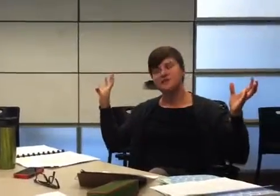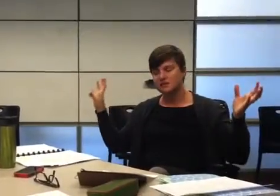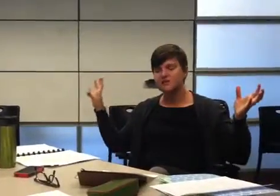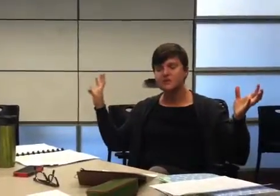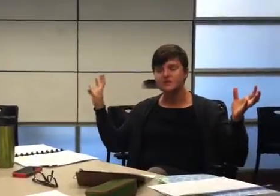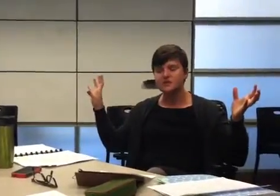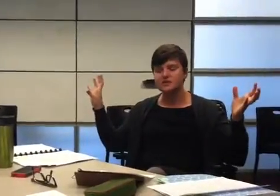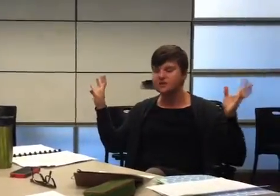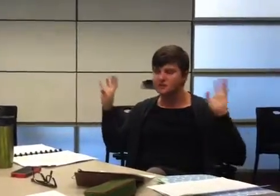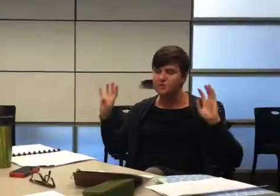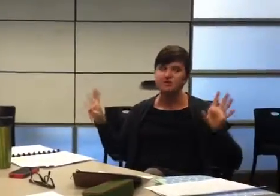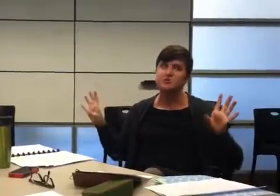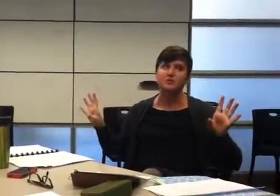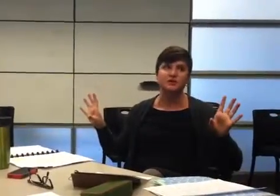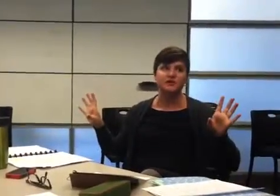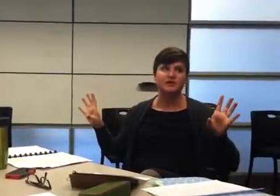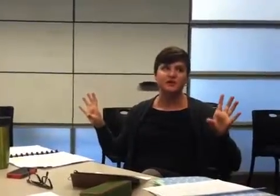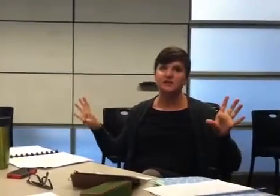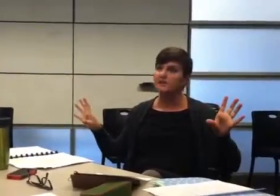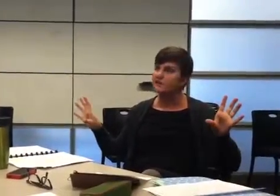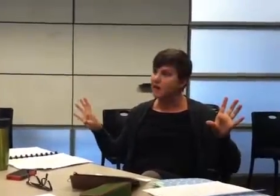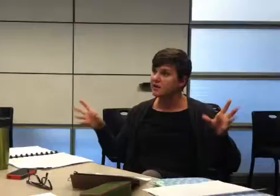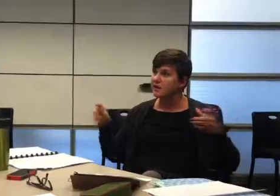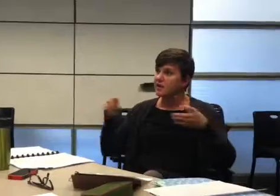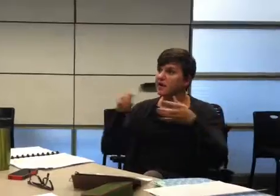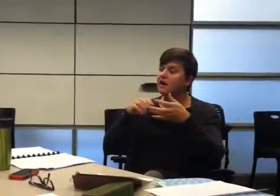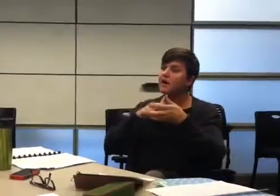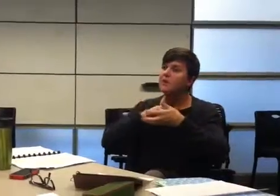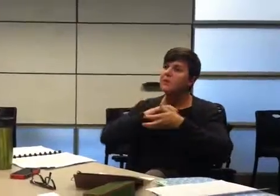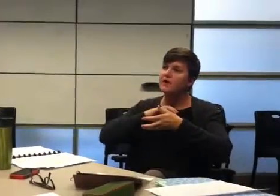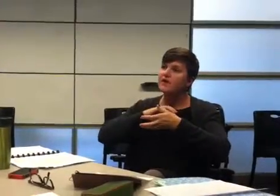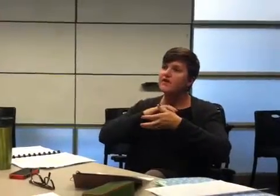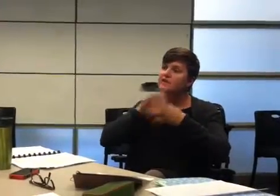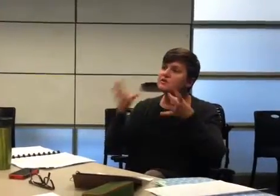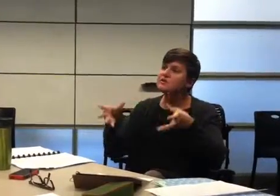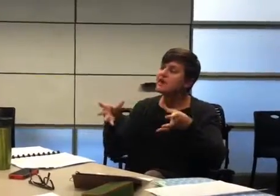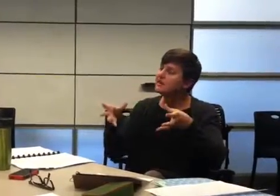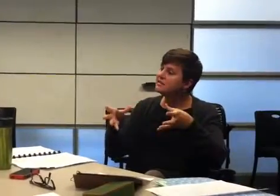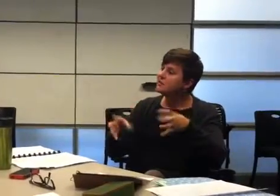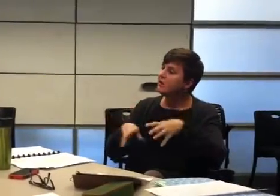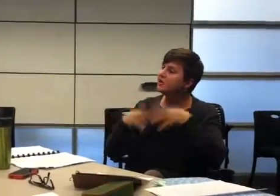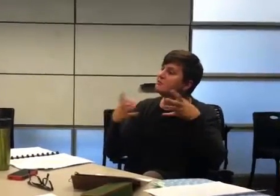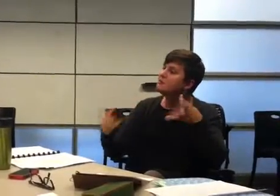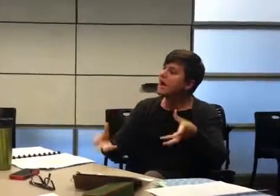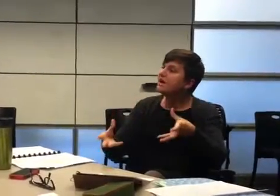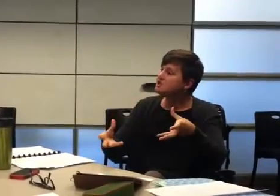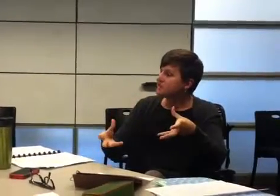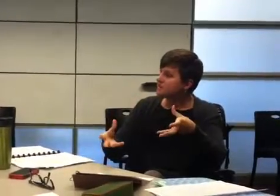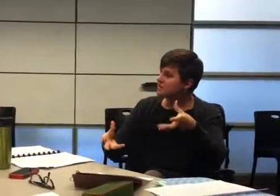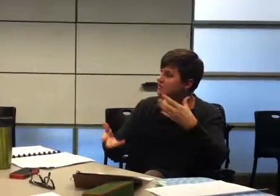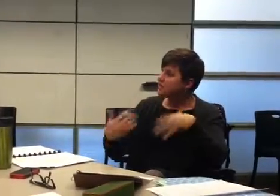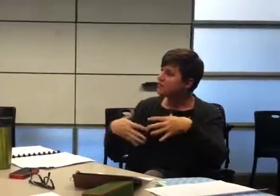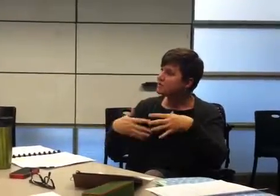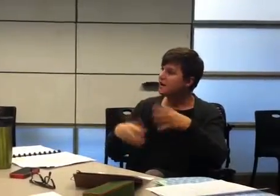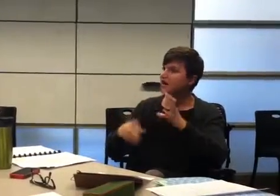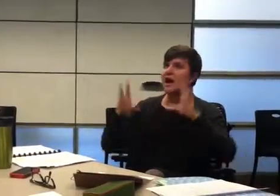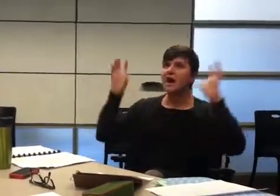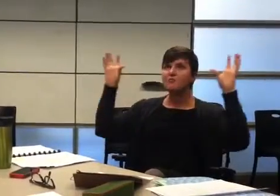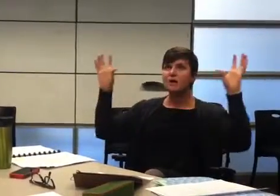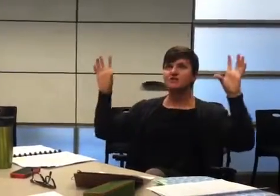they usually do, was so much more brilliant than any of that. They used that idea about imagined and talked about how much